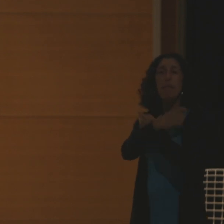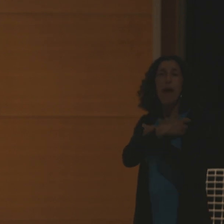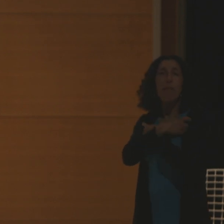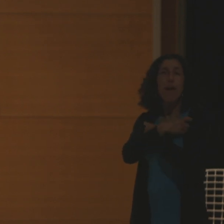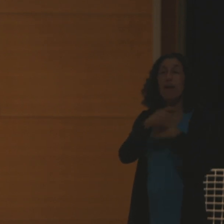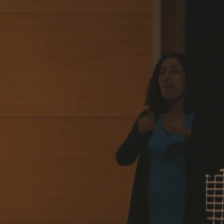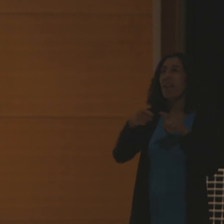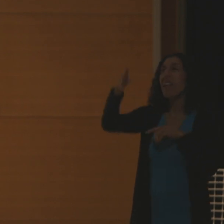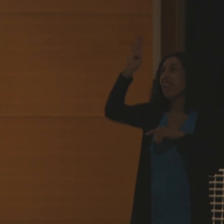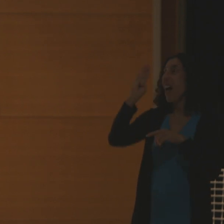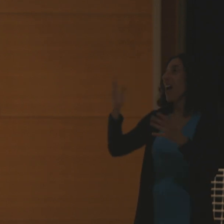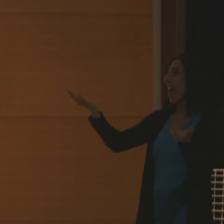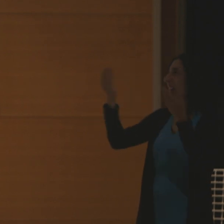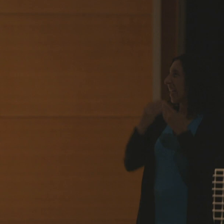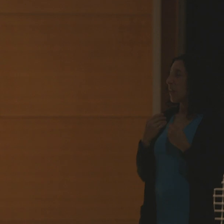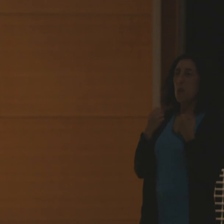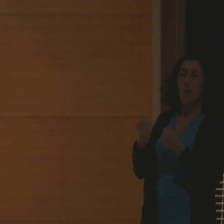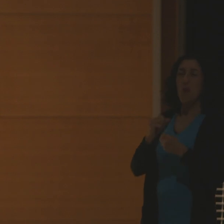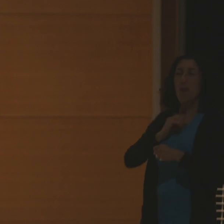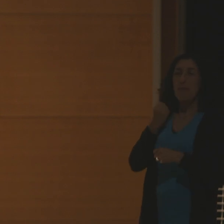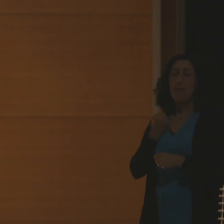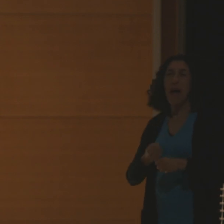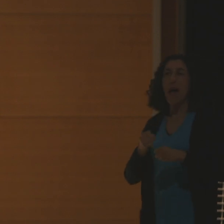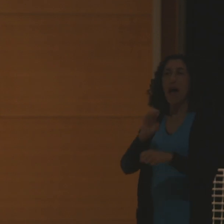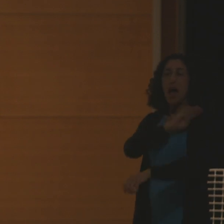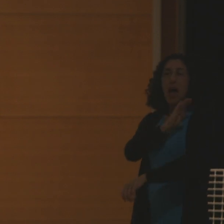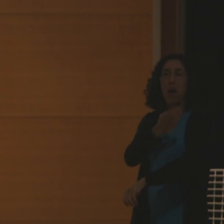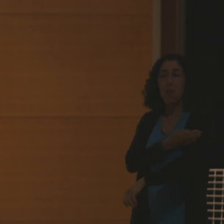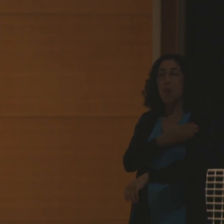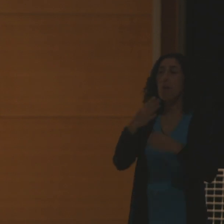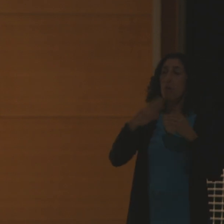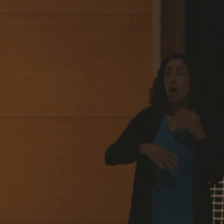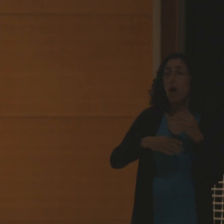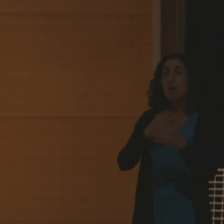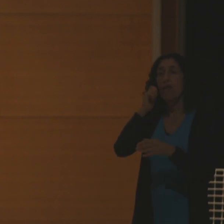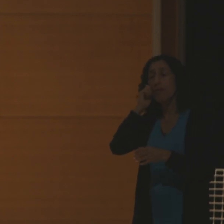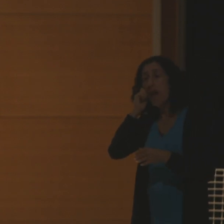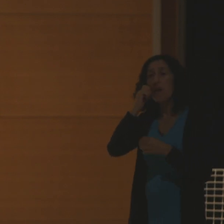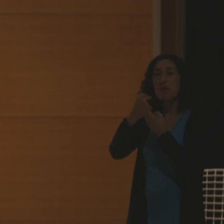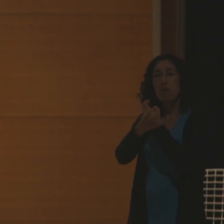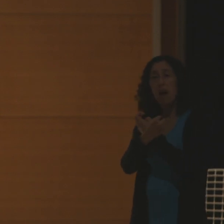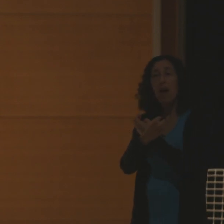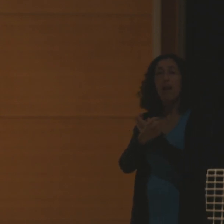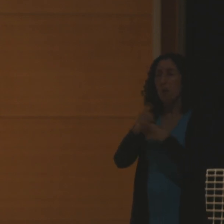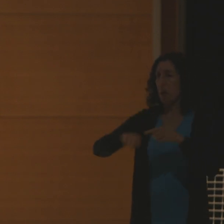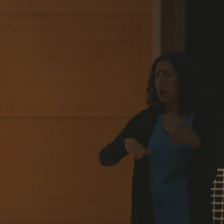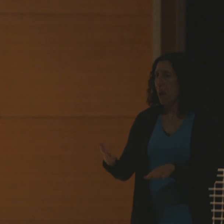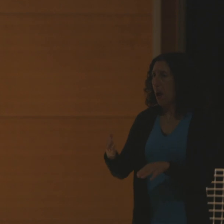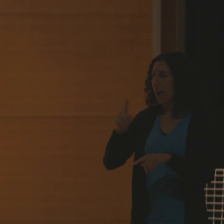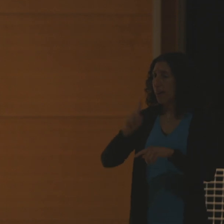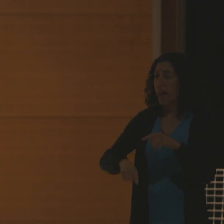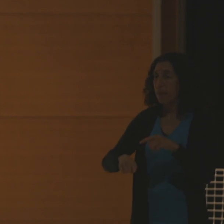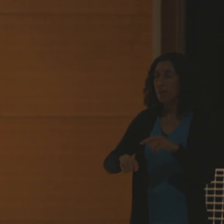godlike combination of blood, flesh, and brains. He can't die. Don't believe me? MLK,